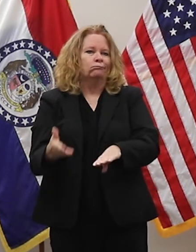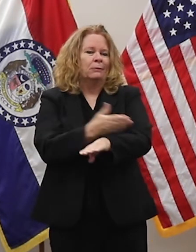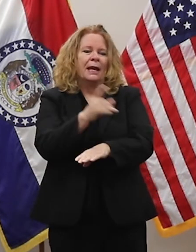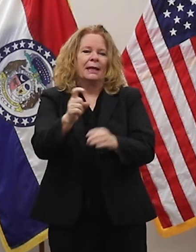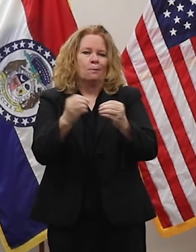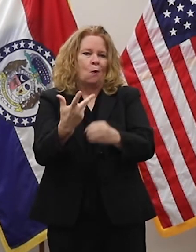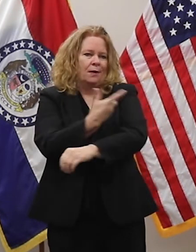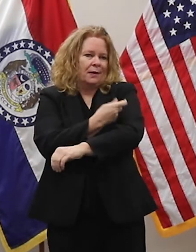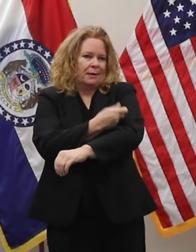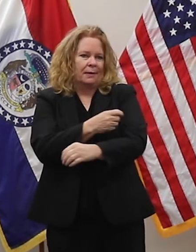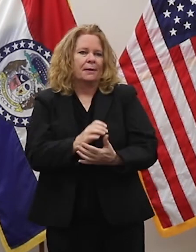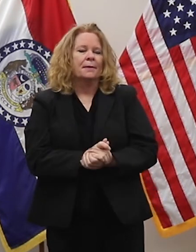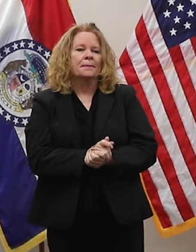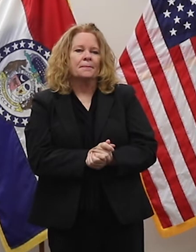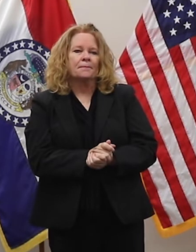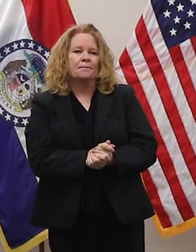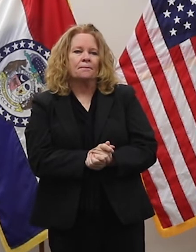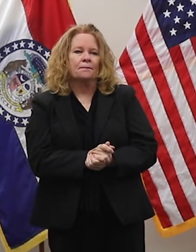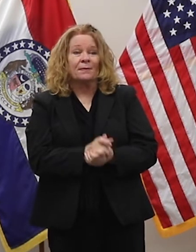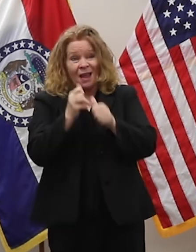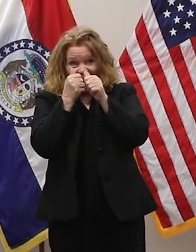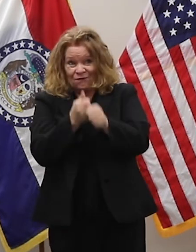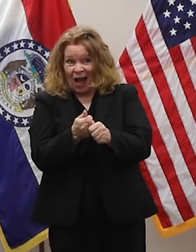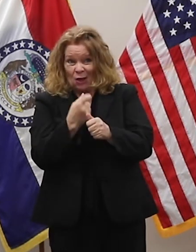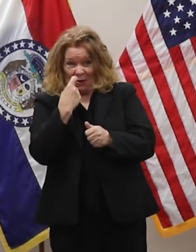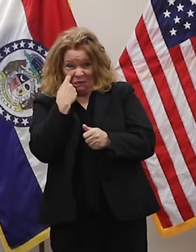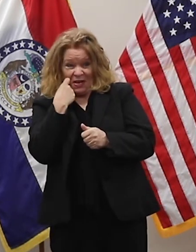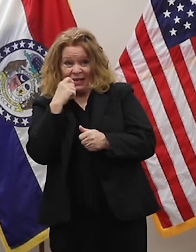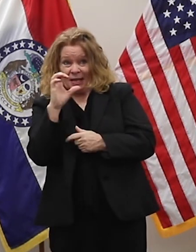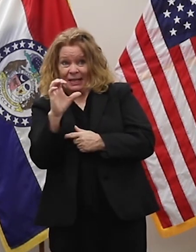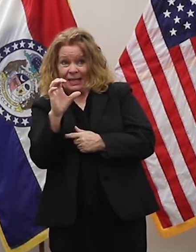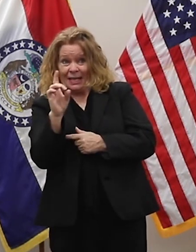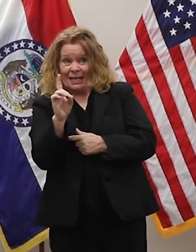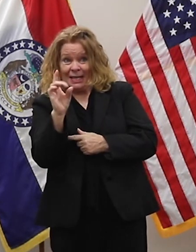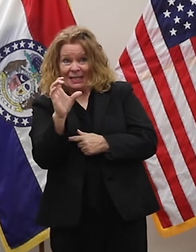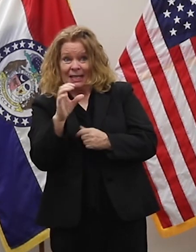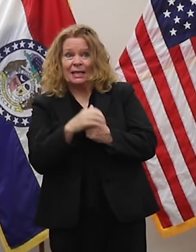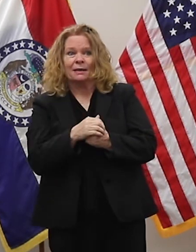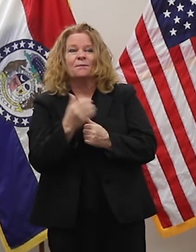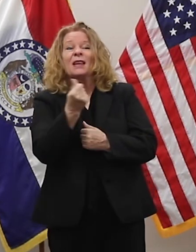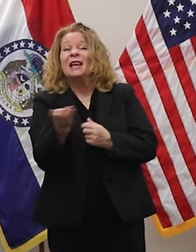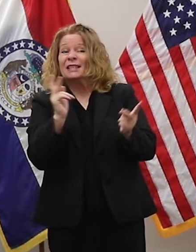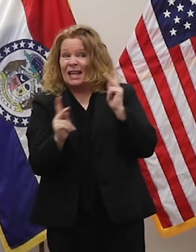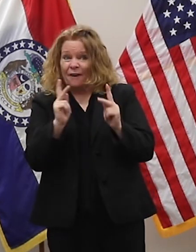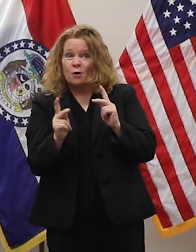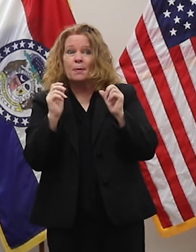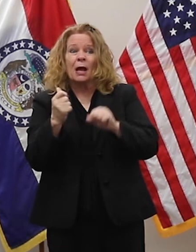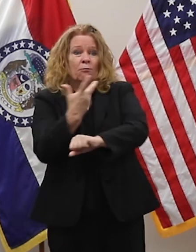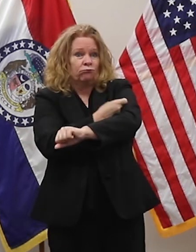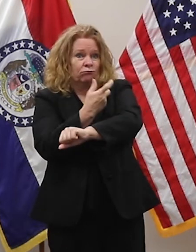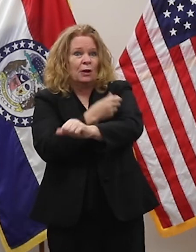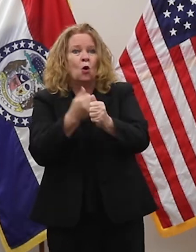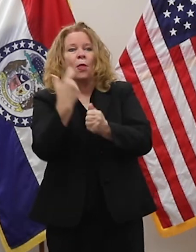vaccine availability. Based on our very recent CDC guidance, several people may be vaccinated with each